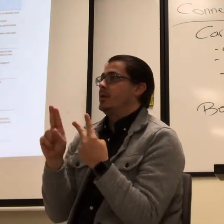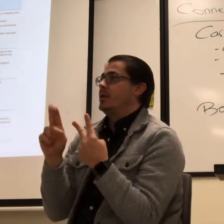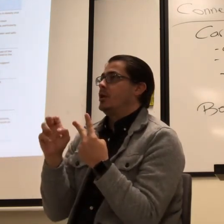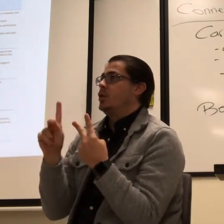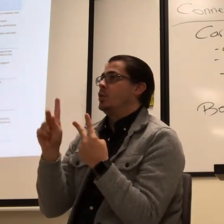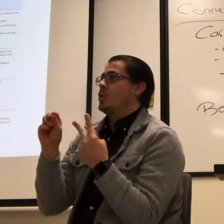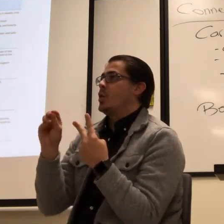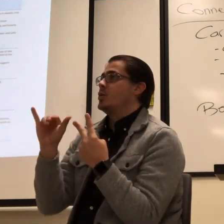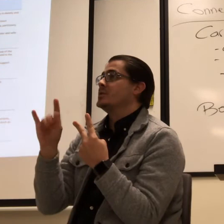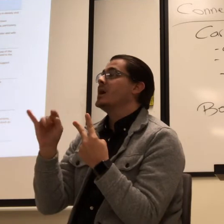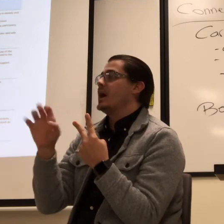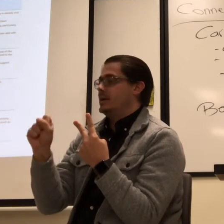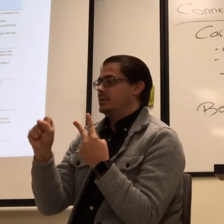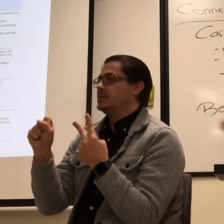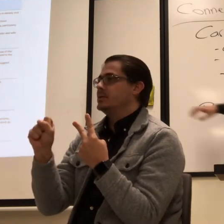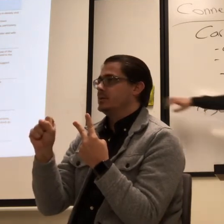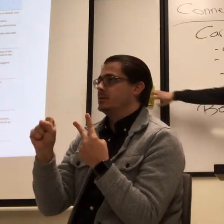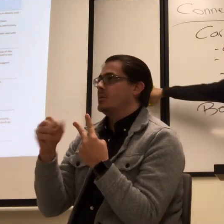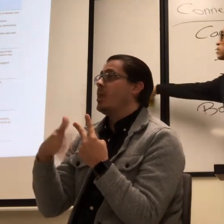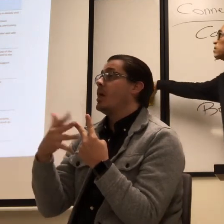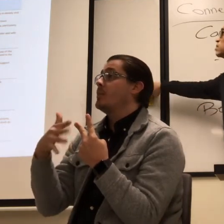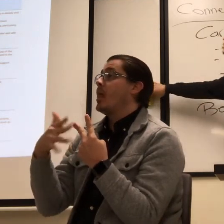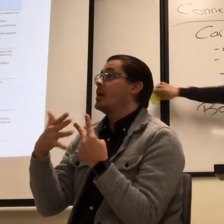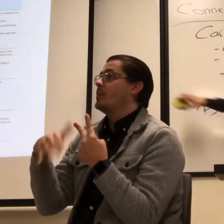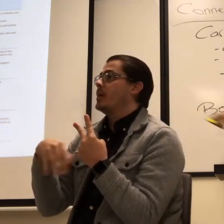leukocytes, or white blood cells,